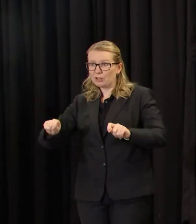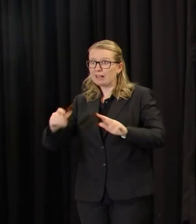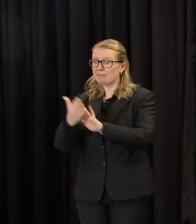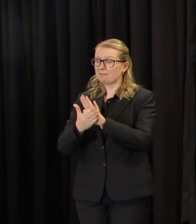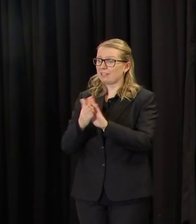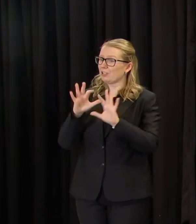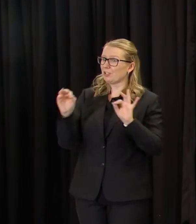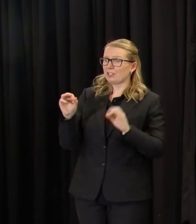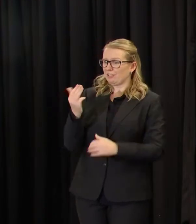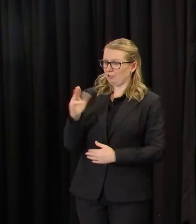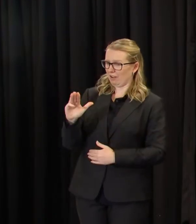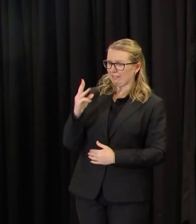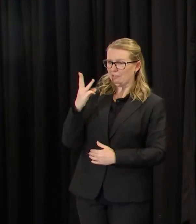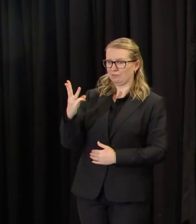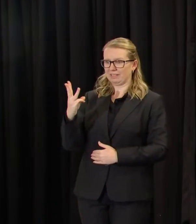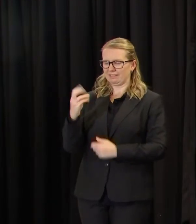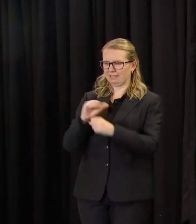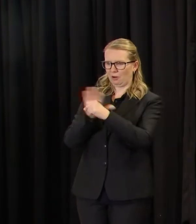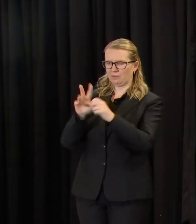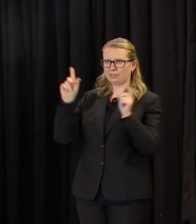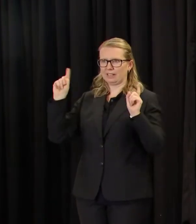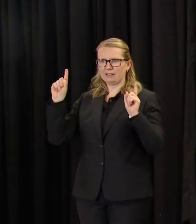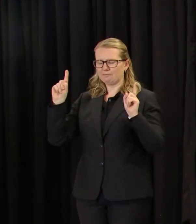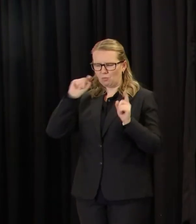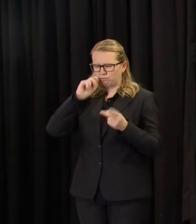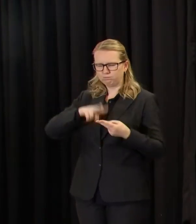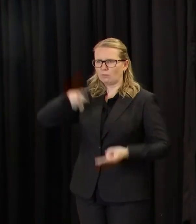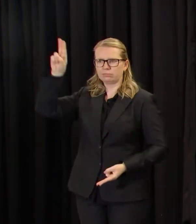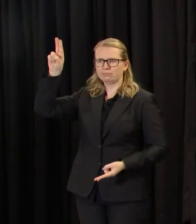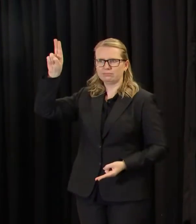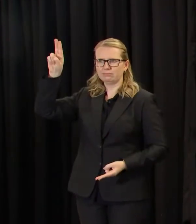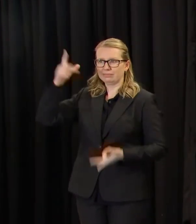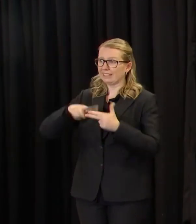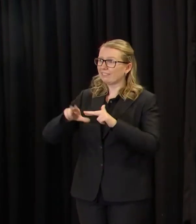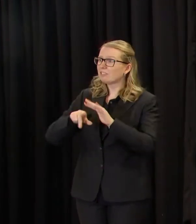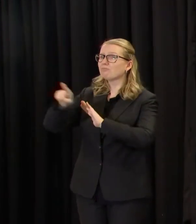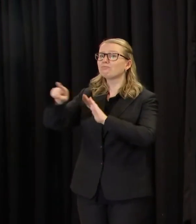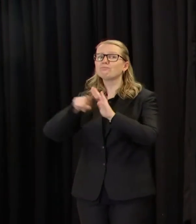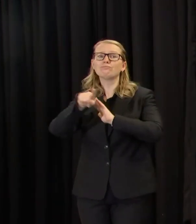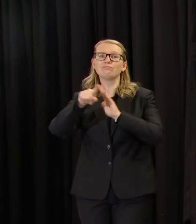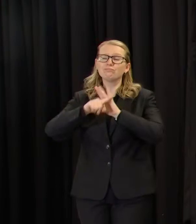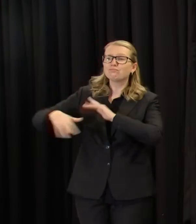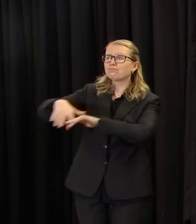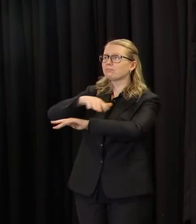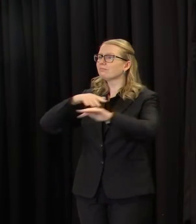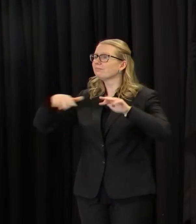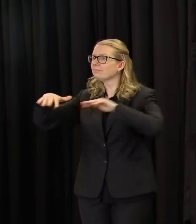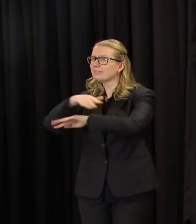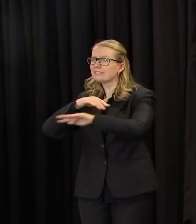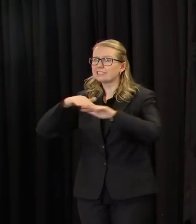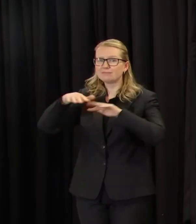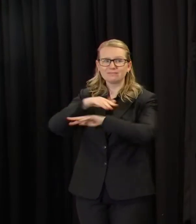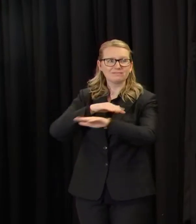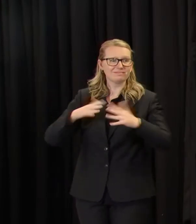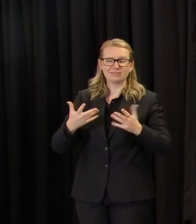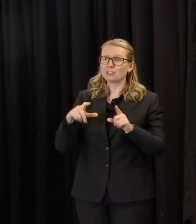thousands of cases. And we know what happens then. Our health professionals, like Dr Hussain, Dr Haikawal who's here,